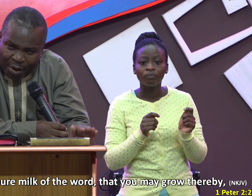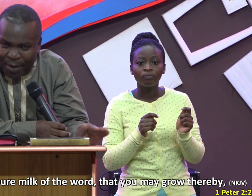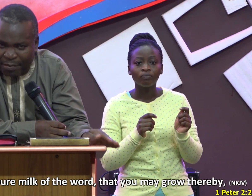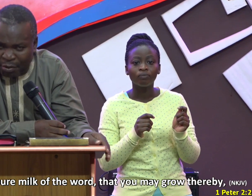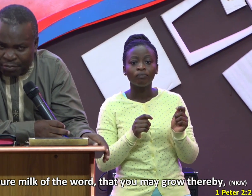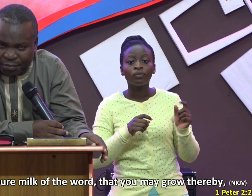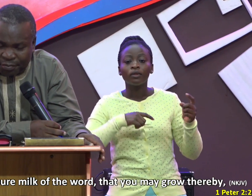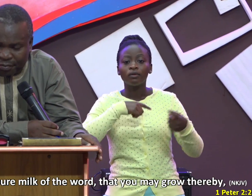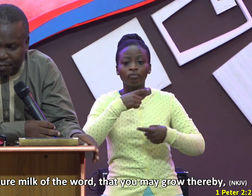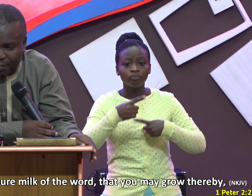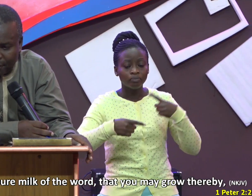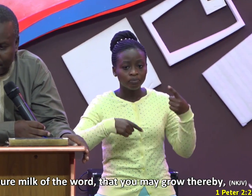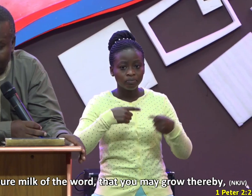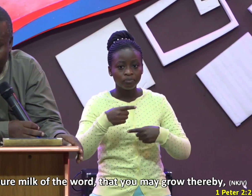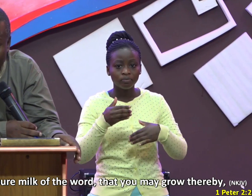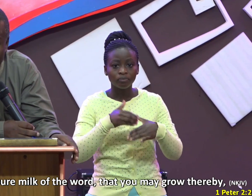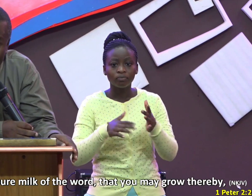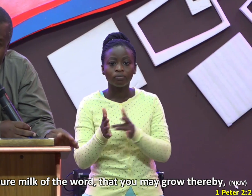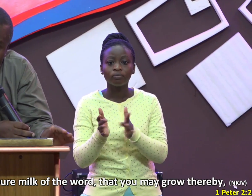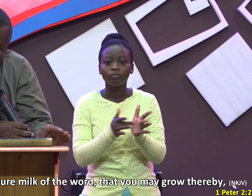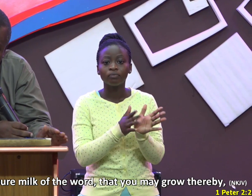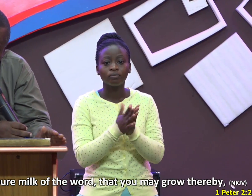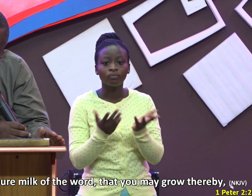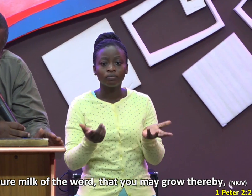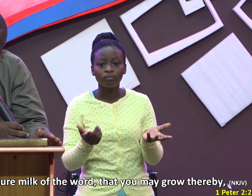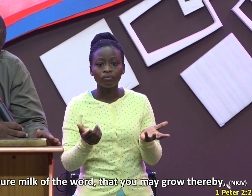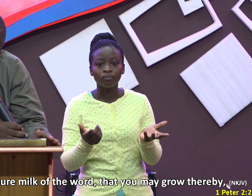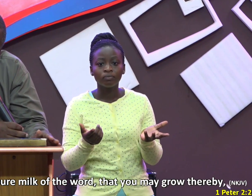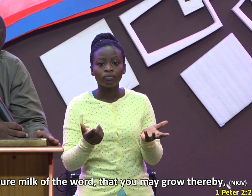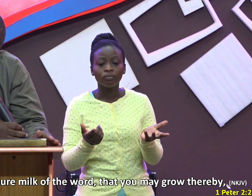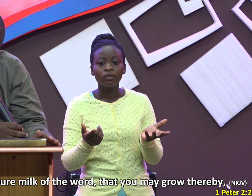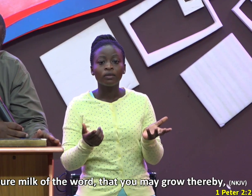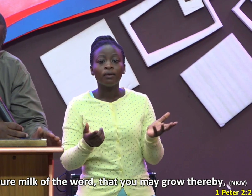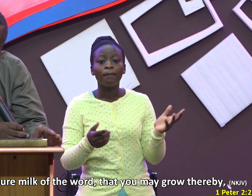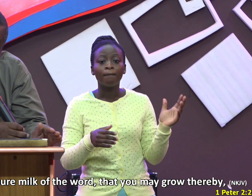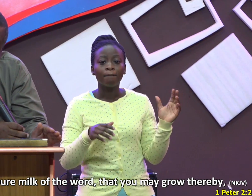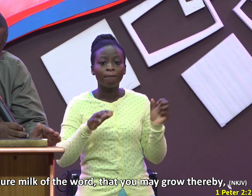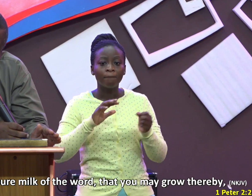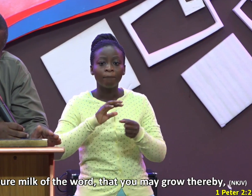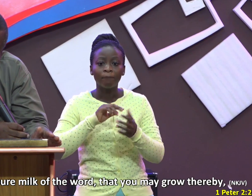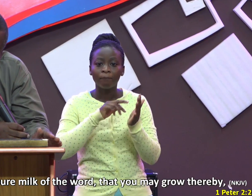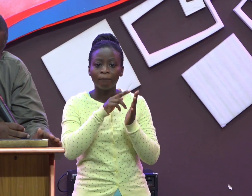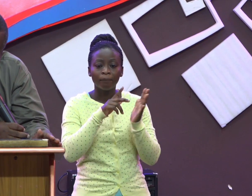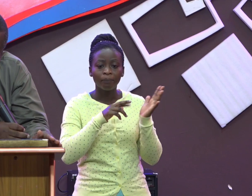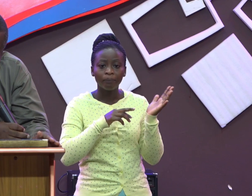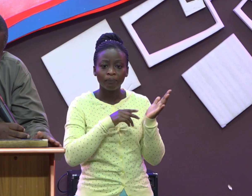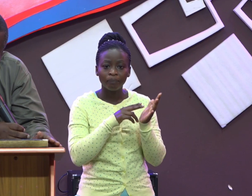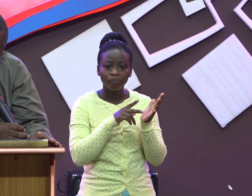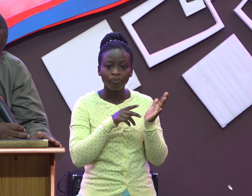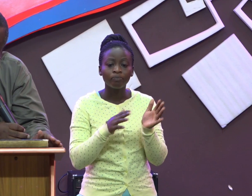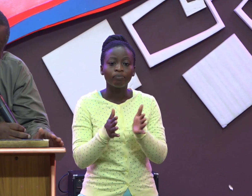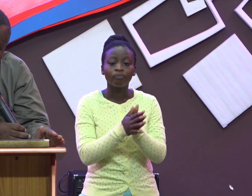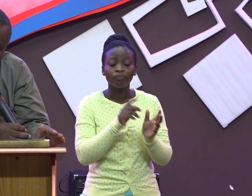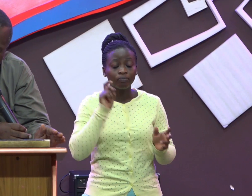Increase your time for the Bible. And spend time in reading it. You